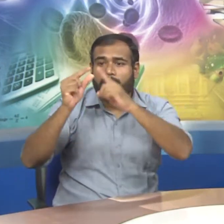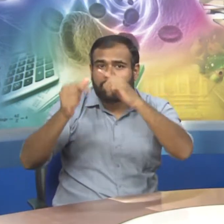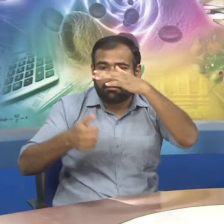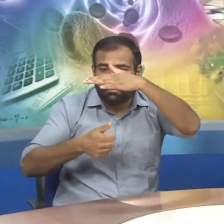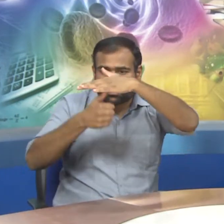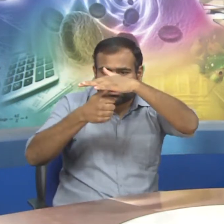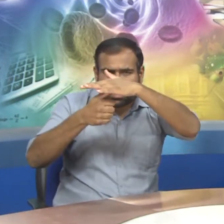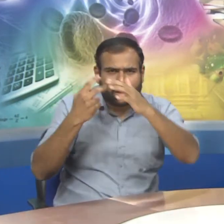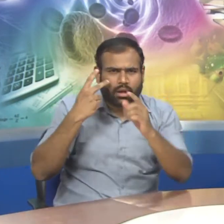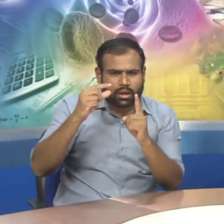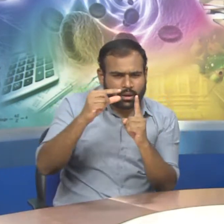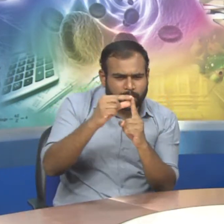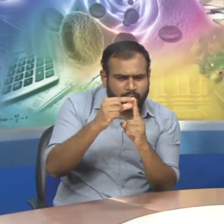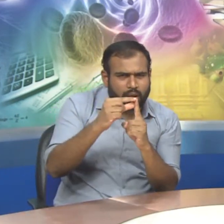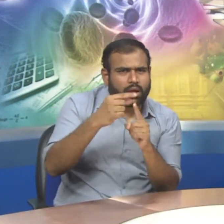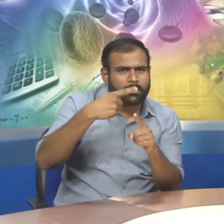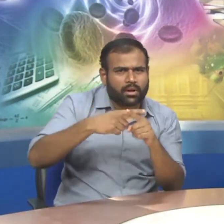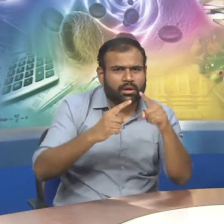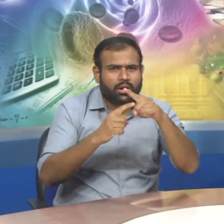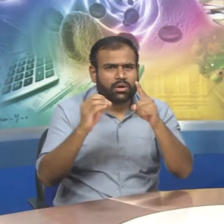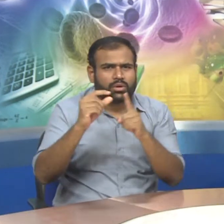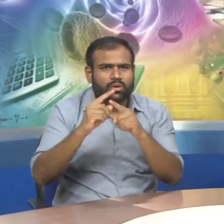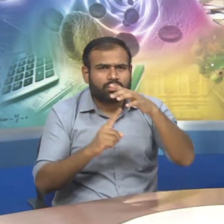For principal, we use this sign.